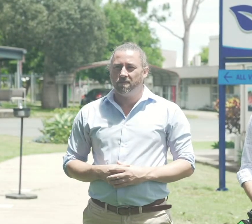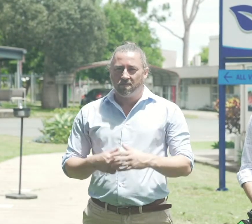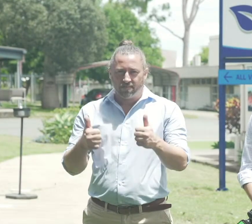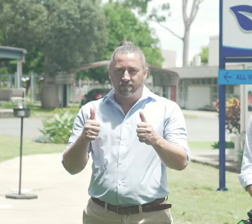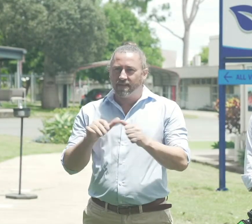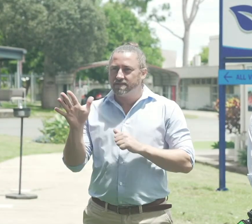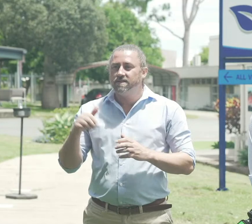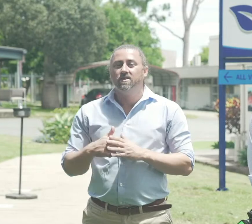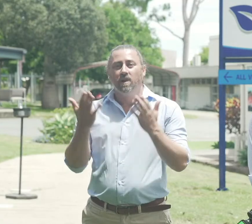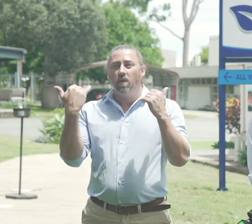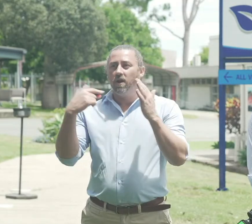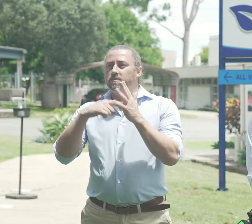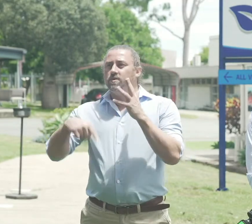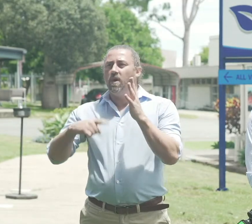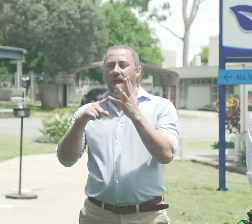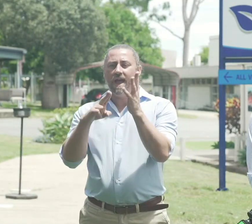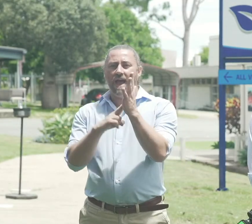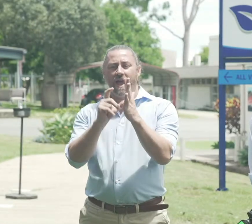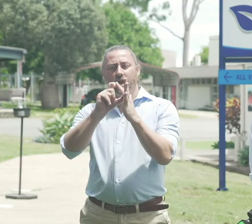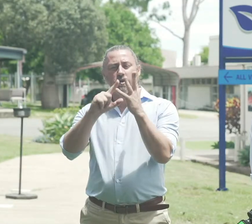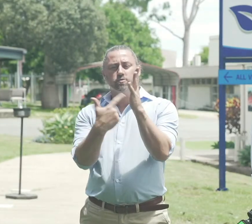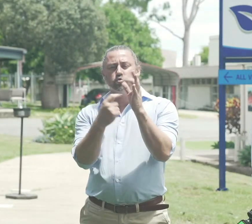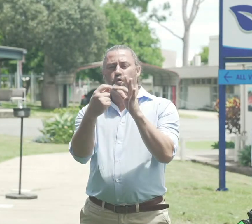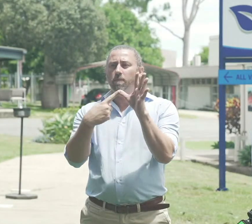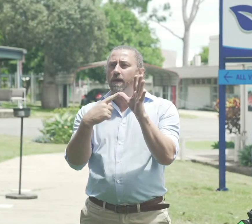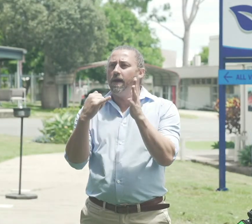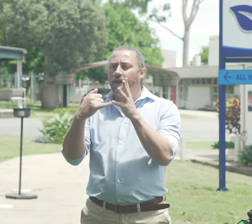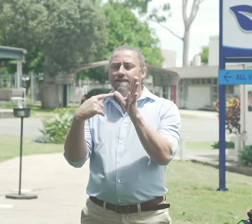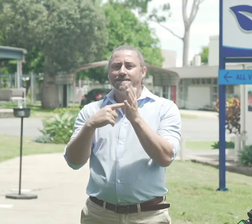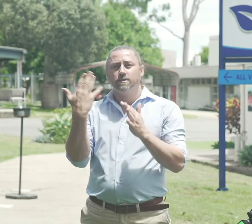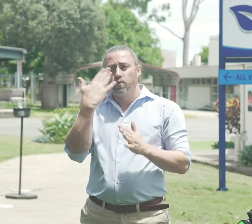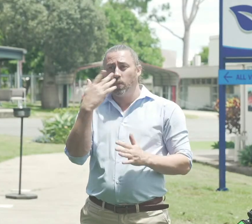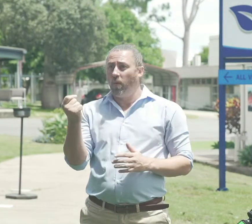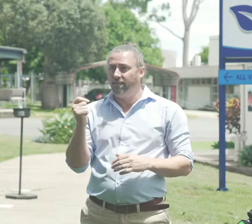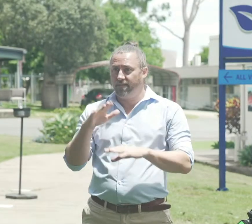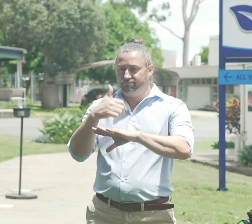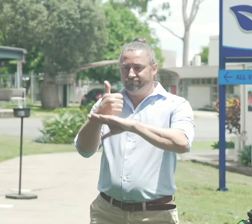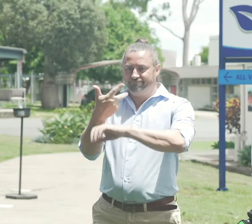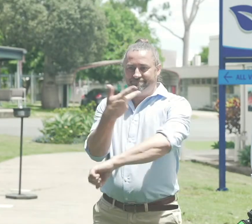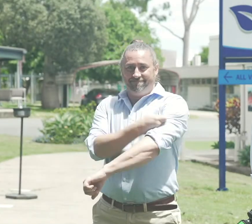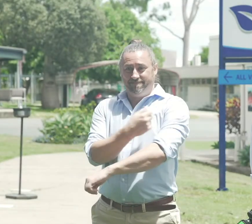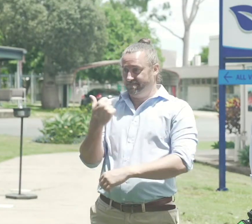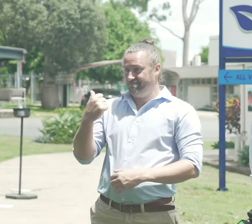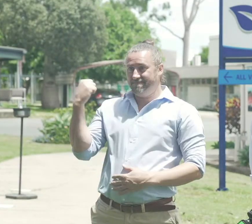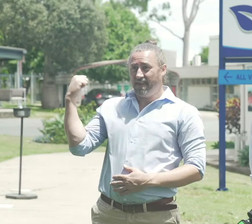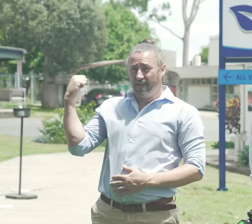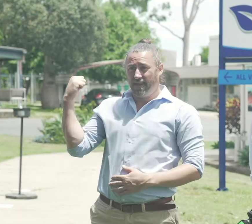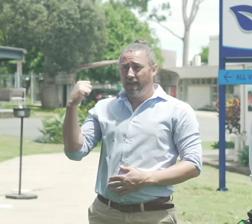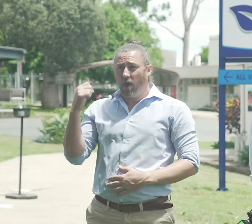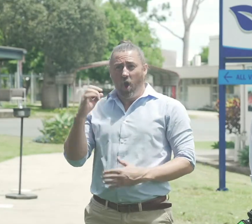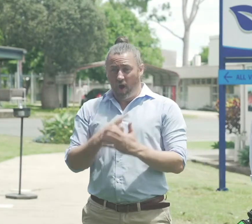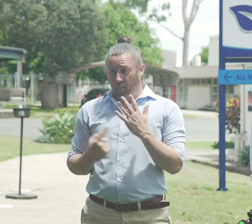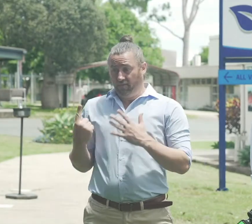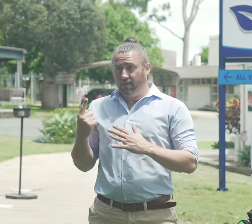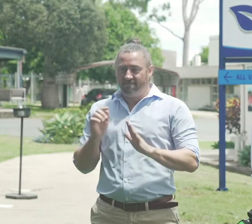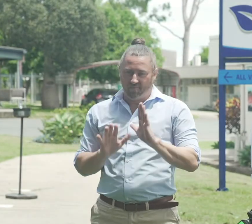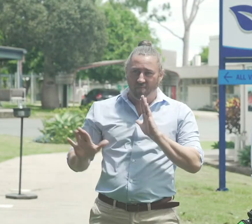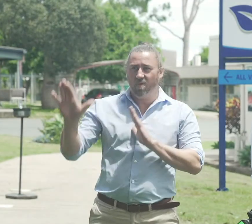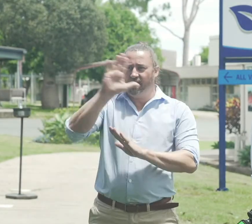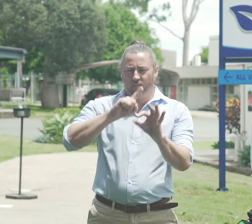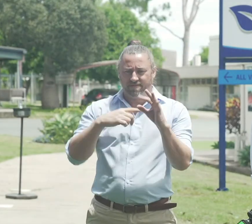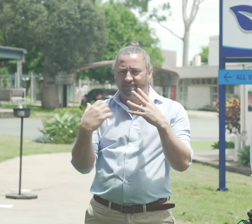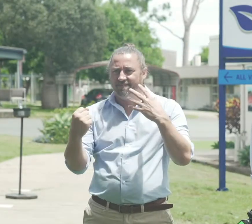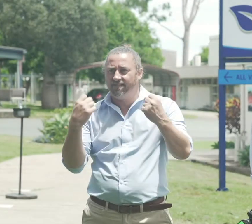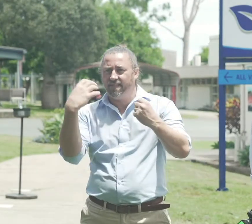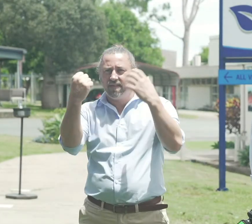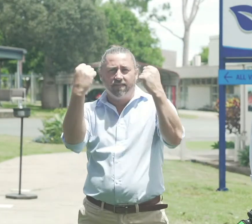Excellent. Well, welcome to Murrumba State School. This is a vaccination clinic today. We have vaccination clinics right across the state. And so if you haven't